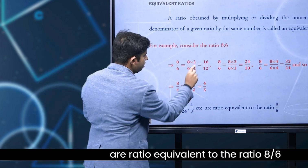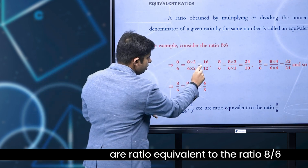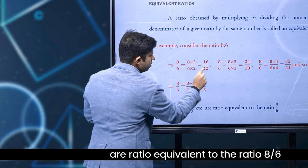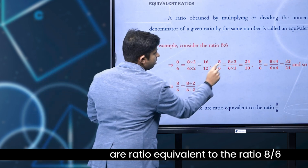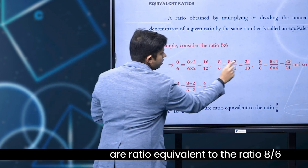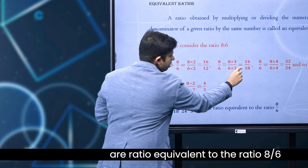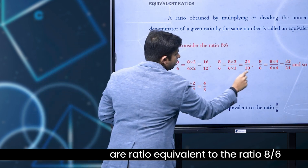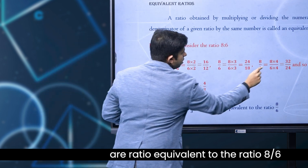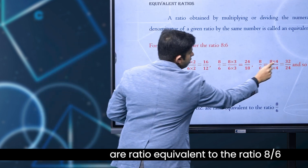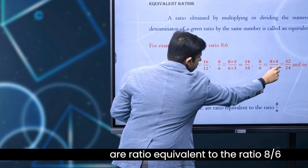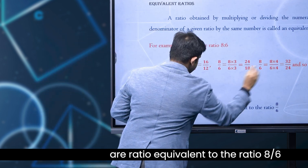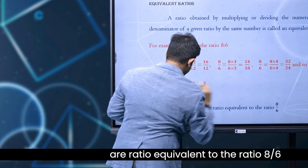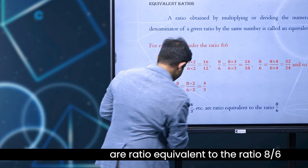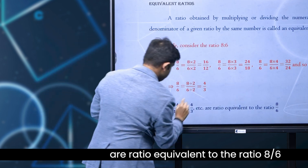ratio 8 by 6.